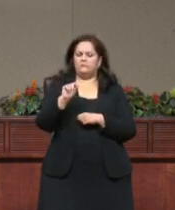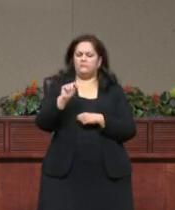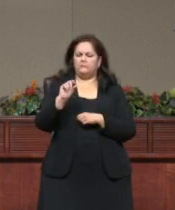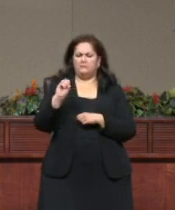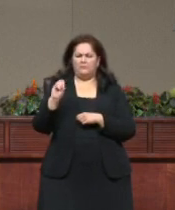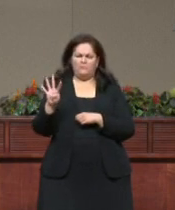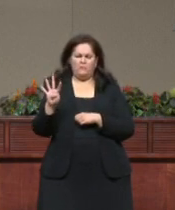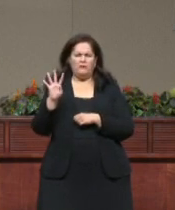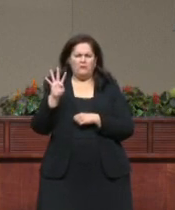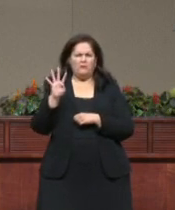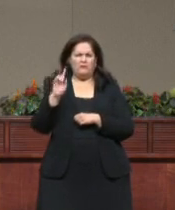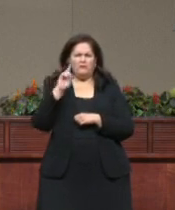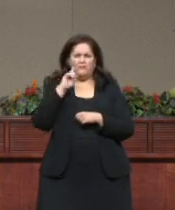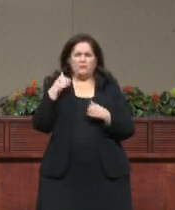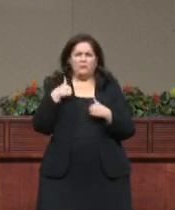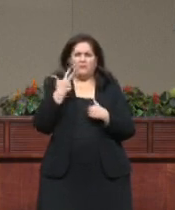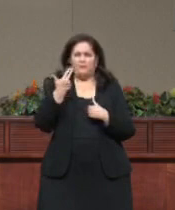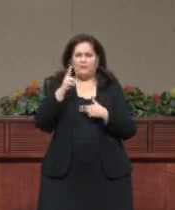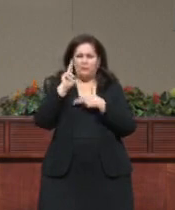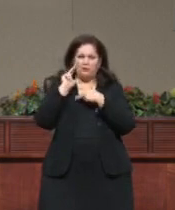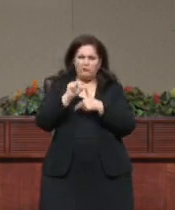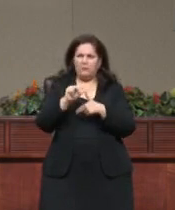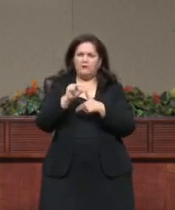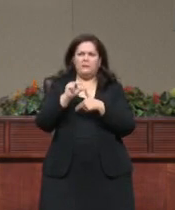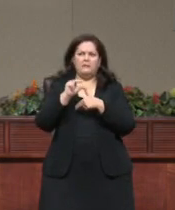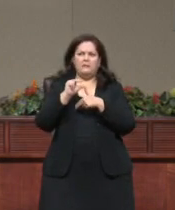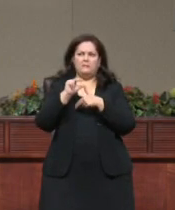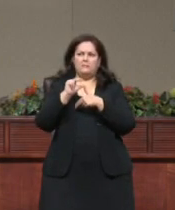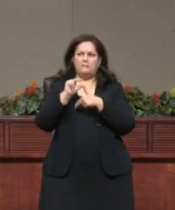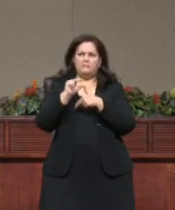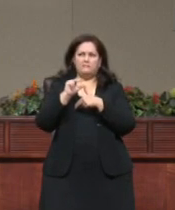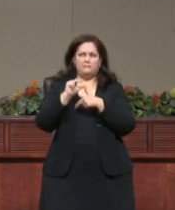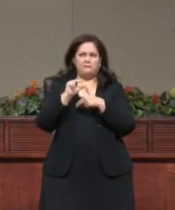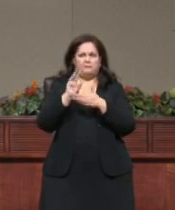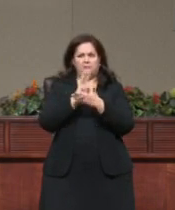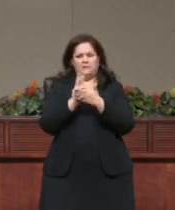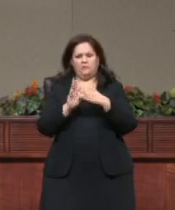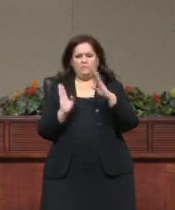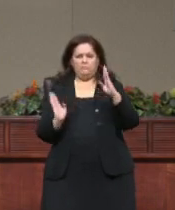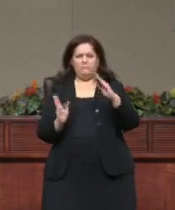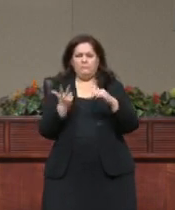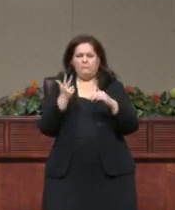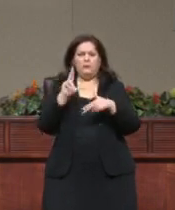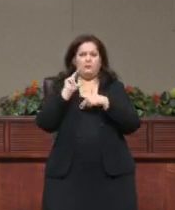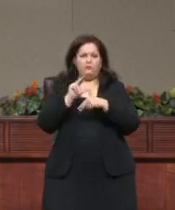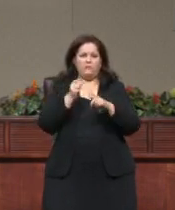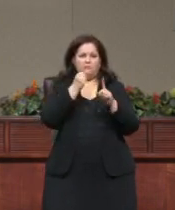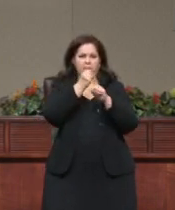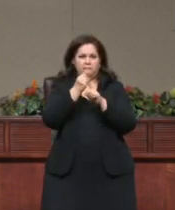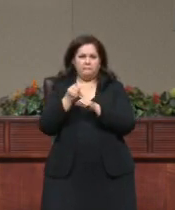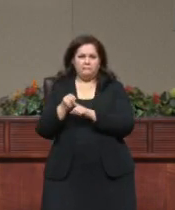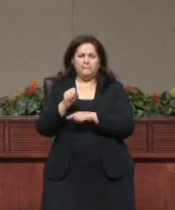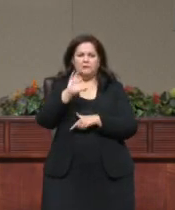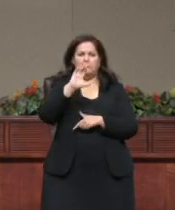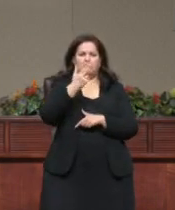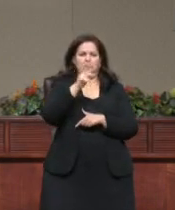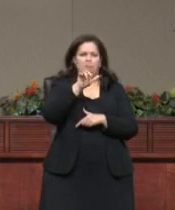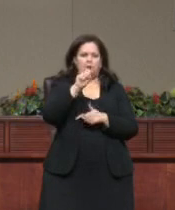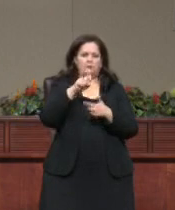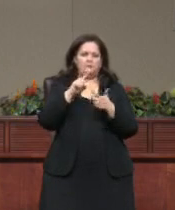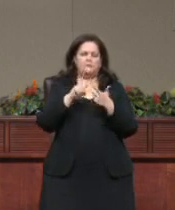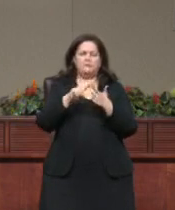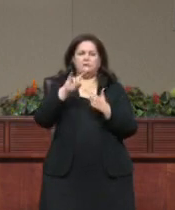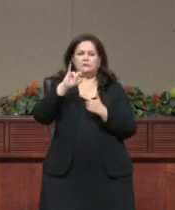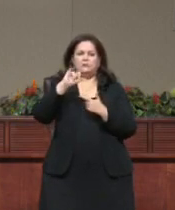2004. We had 3 hurricanes within a 6-week period of time, Hurricanes Charlie, Jean, and Francis.